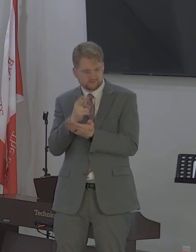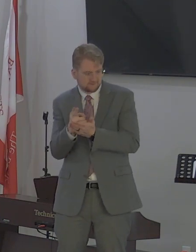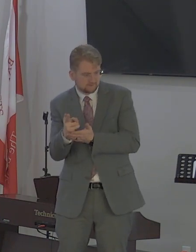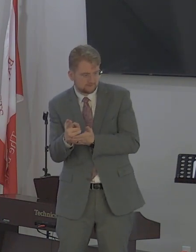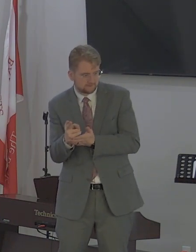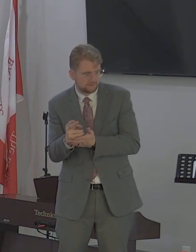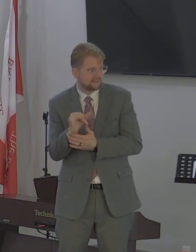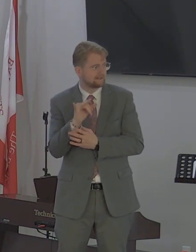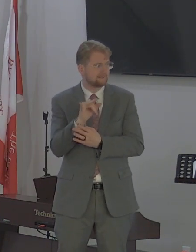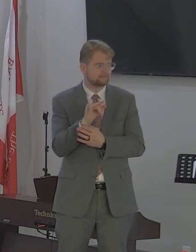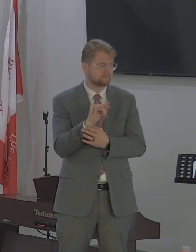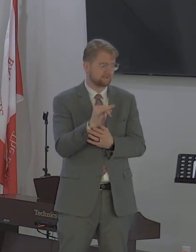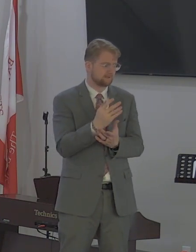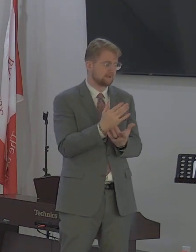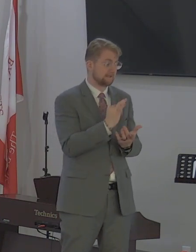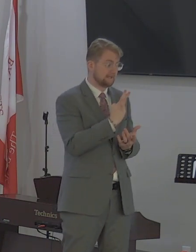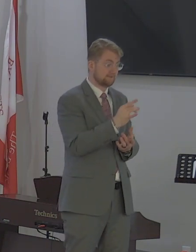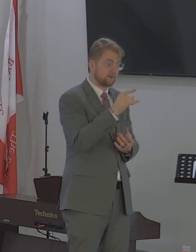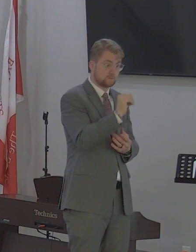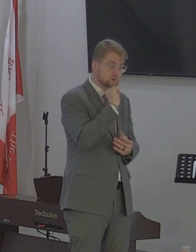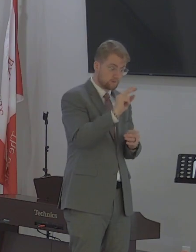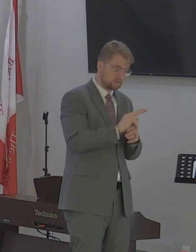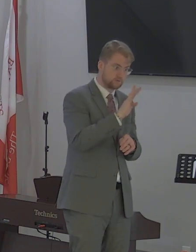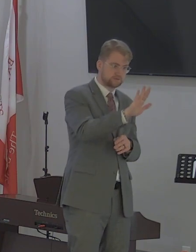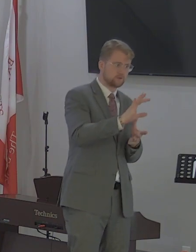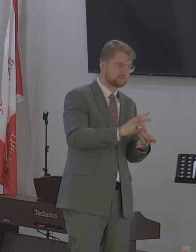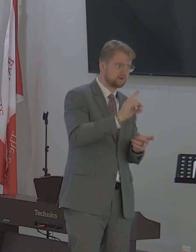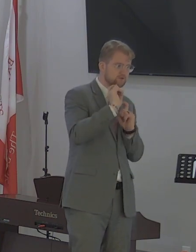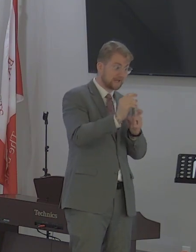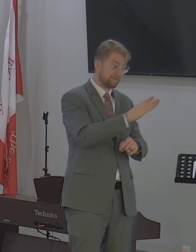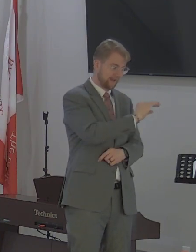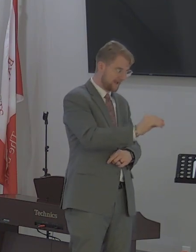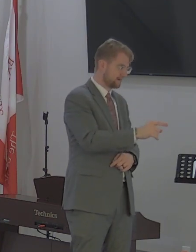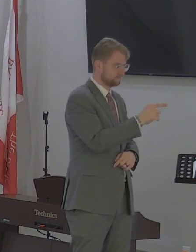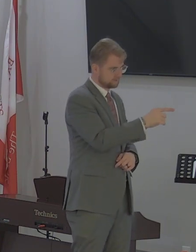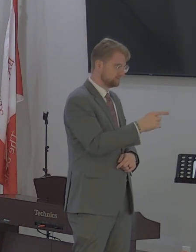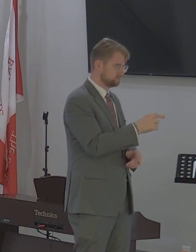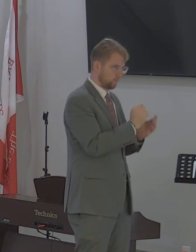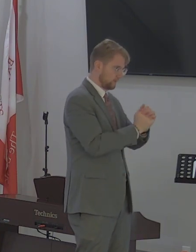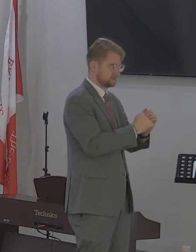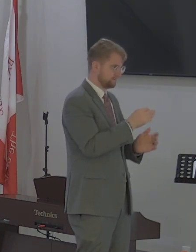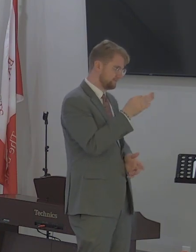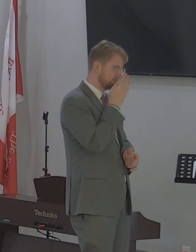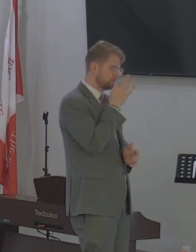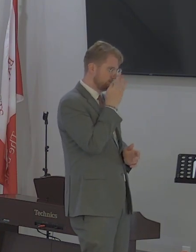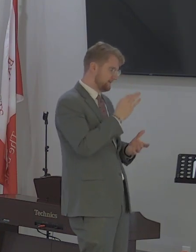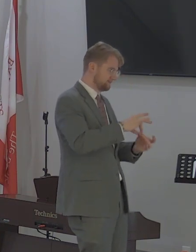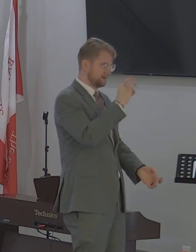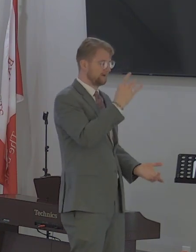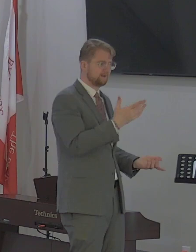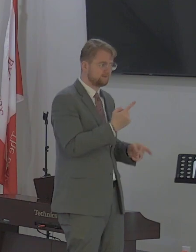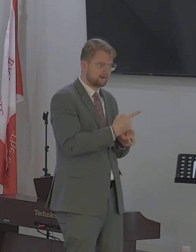So we've been given this liberty. Can I say this? You've been given the greatest gift that could ever be given, and that's salvation.